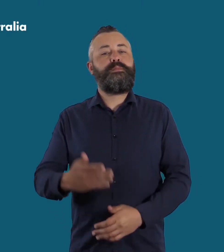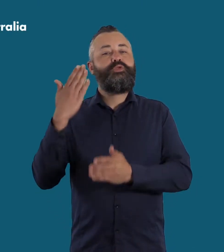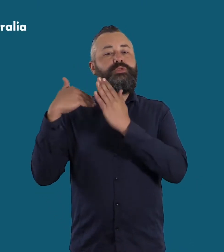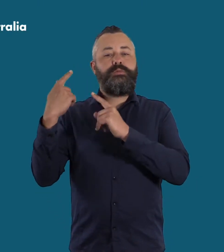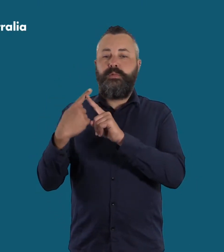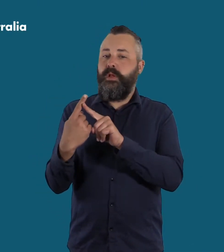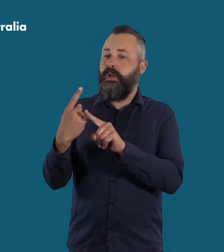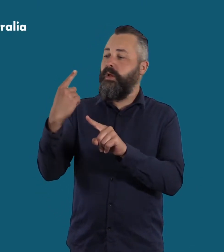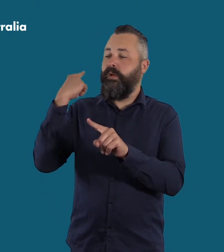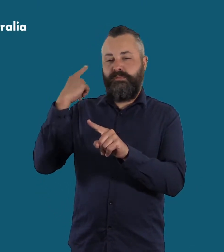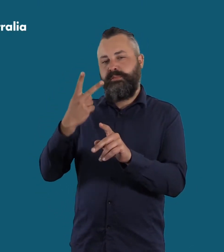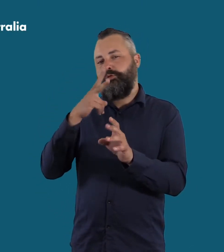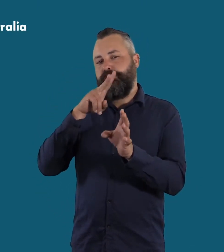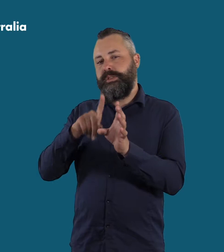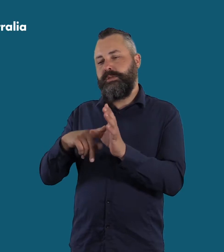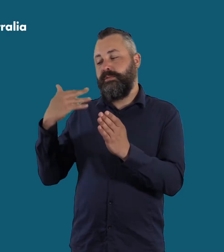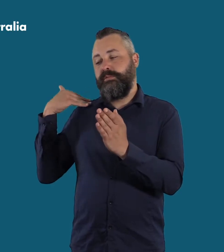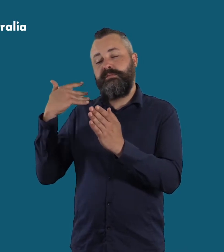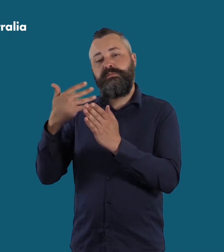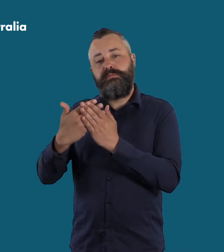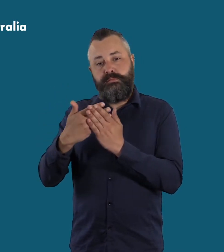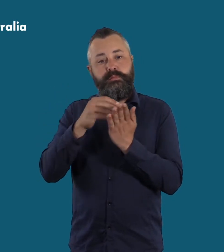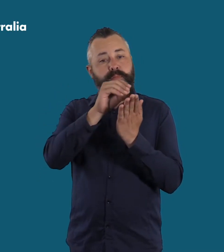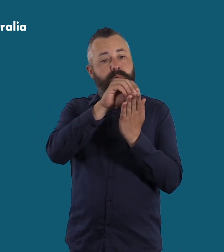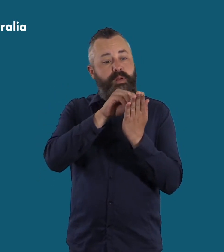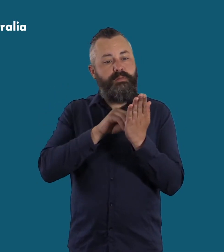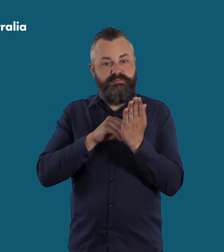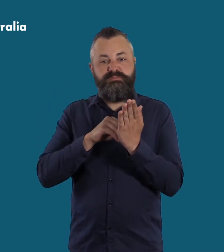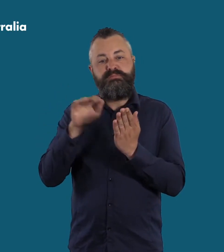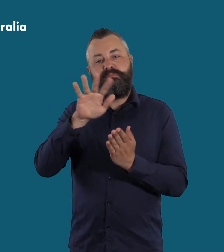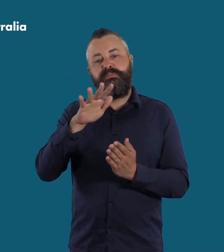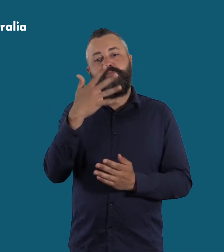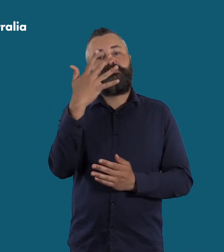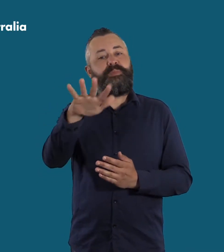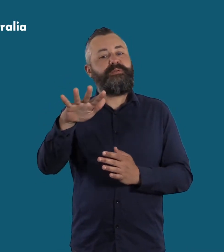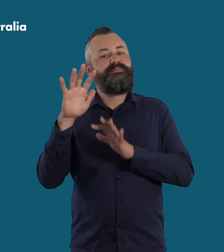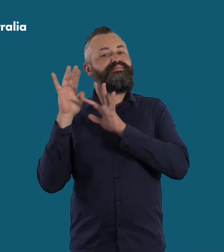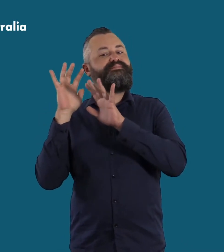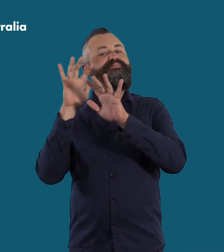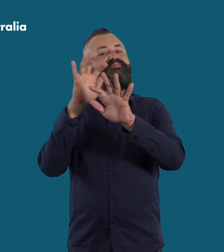History. Australia has been affected by over 50 tsunamis in the past 200 years.